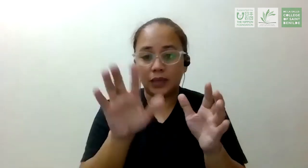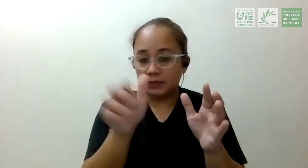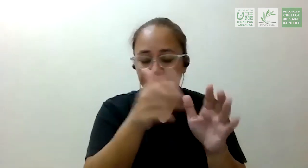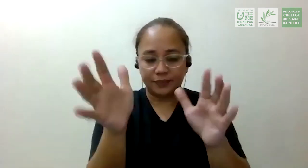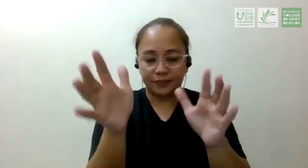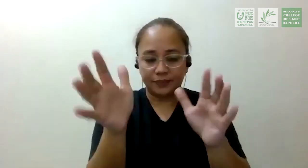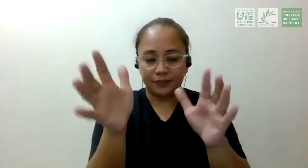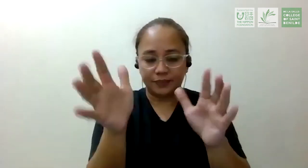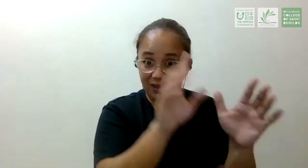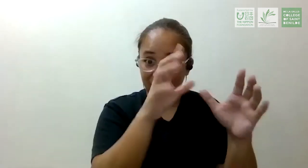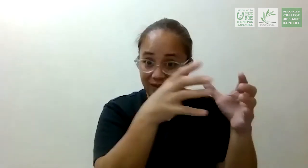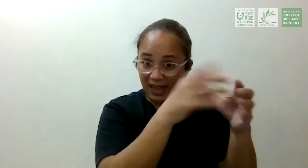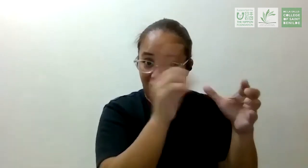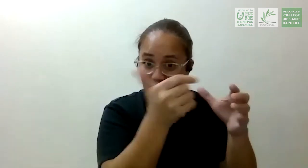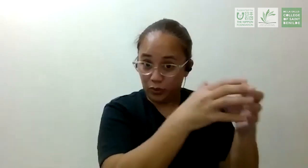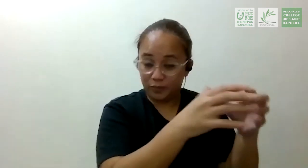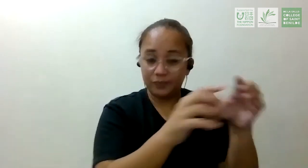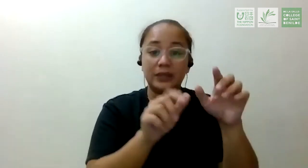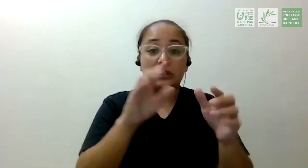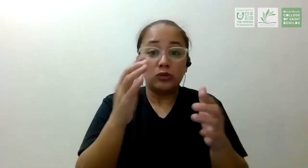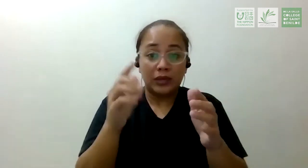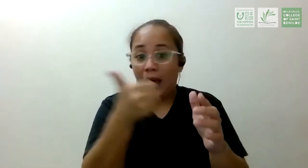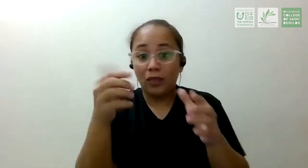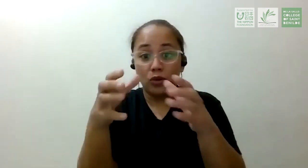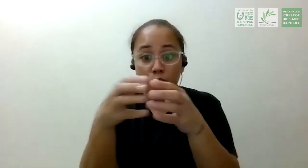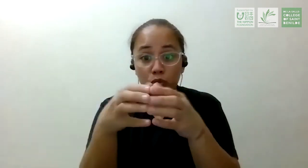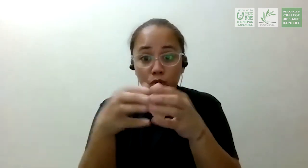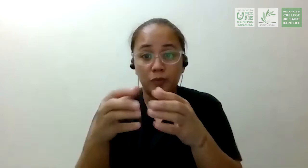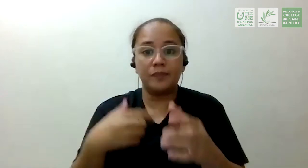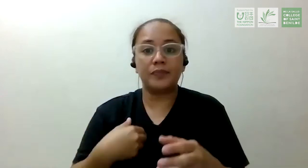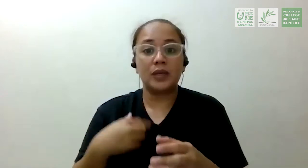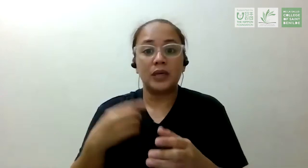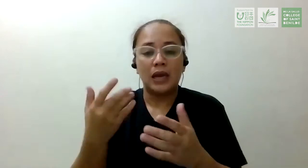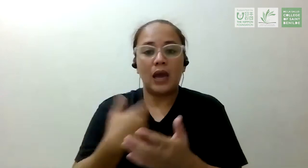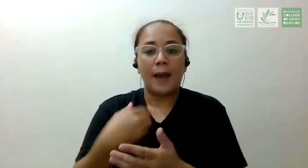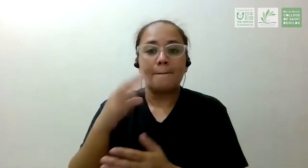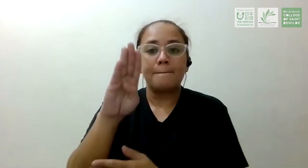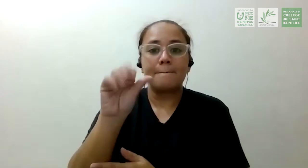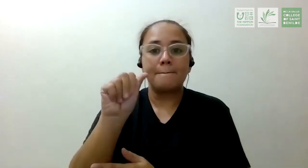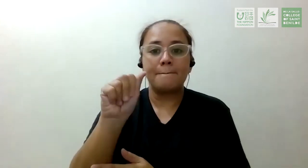on. Her name is Barbara,